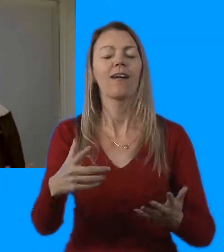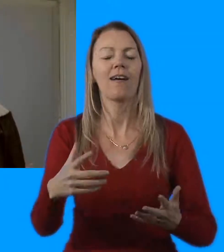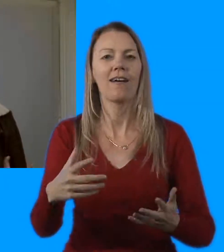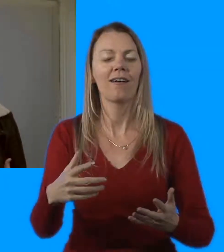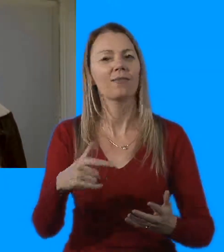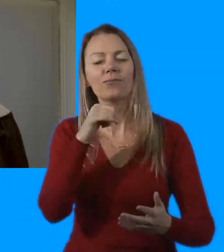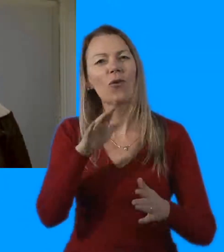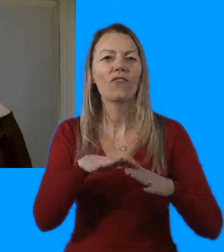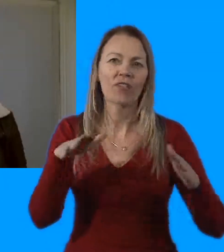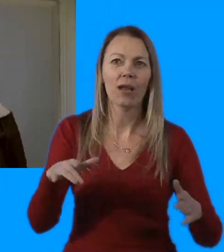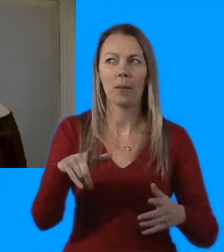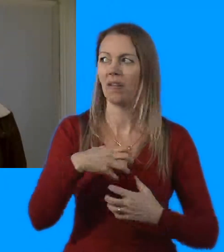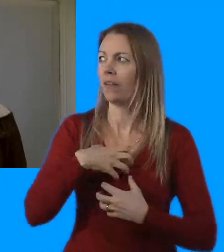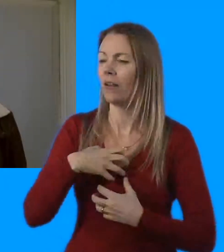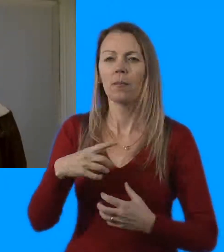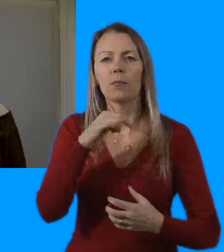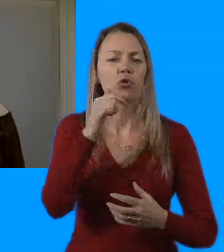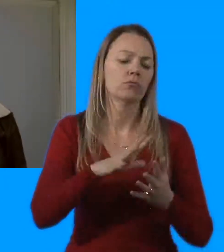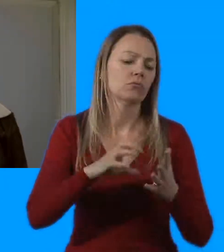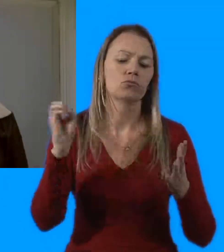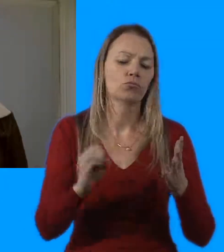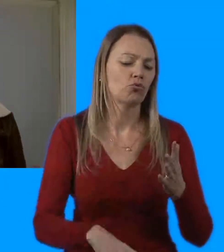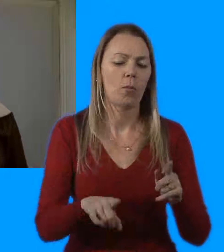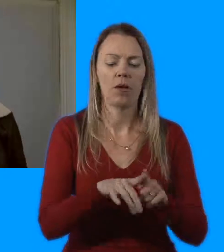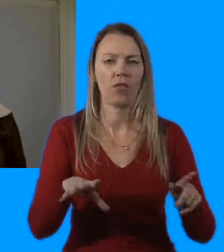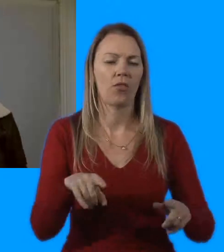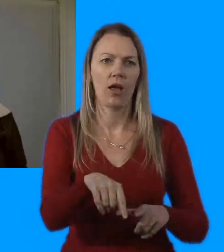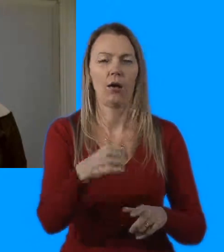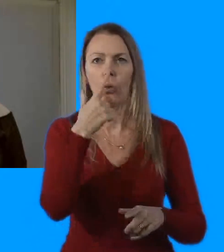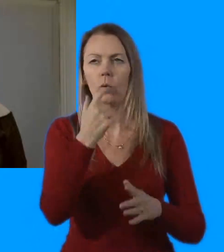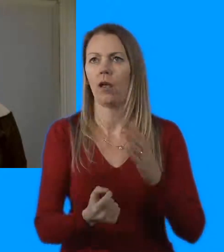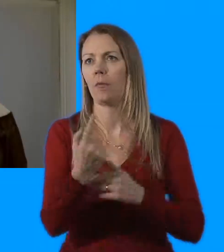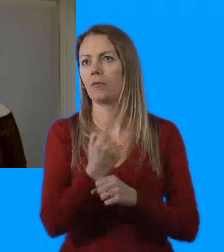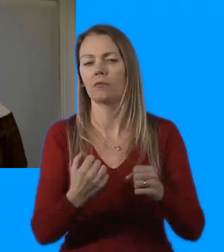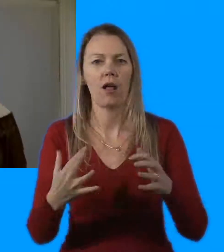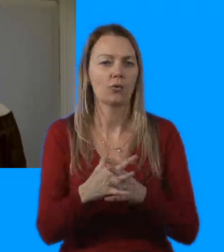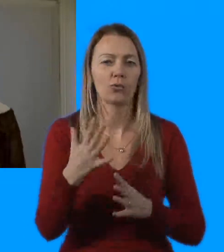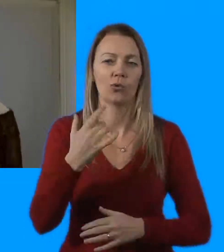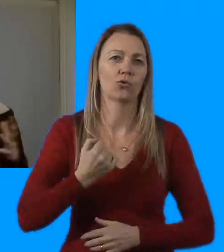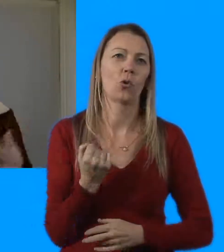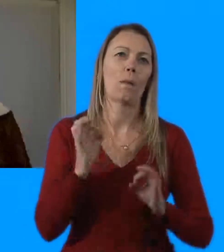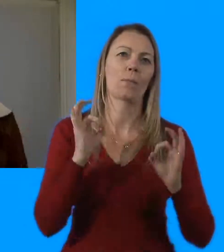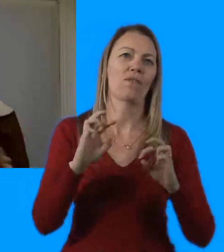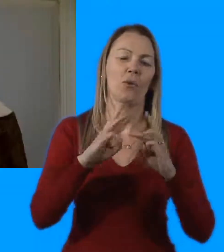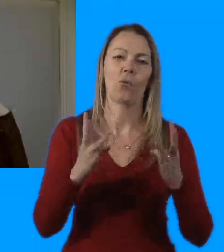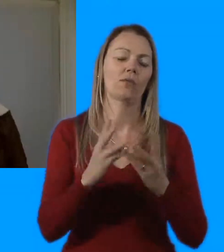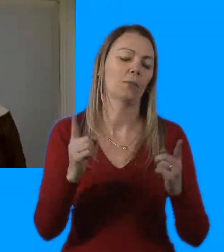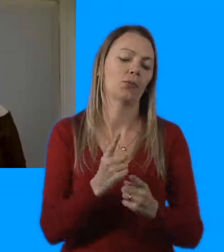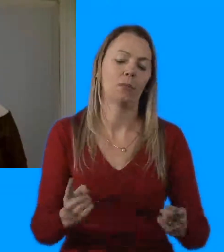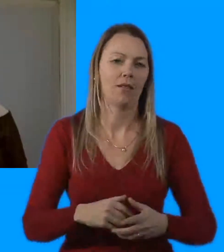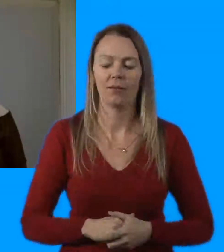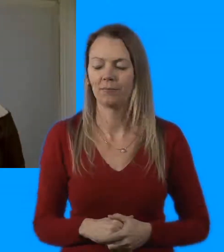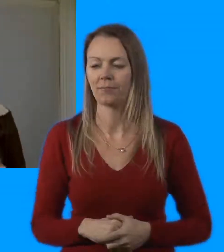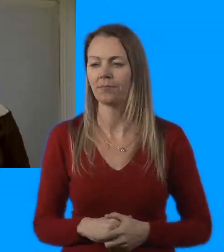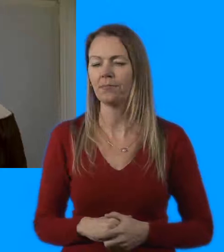for that. So I'd say people would maybe have a wee bit less fear, but I'm not saying it would take away every obviously fearful thing that might happen in Glasgow or Scotland,